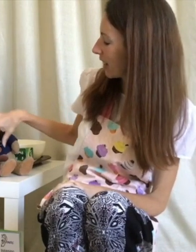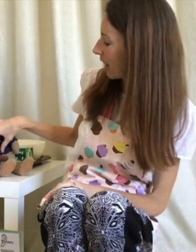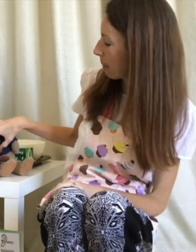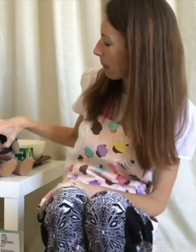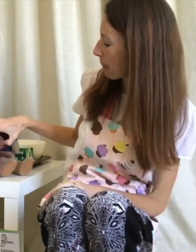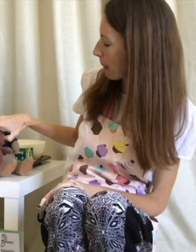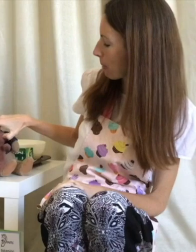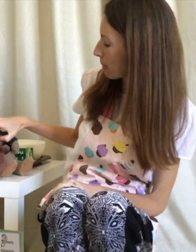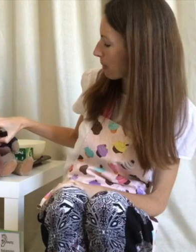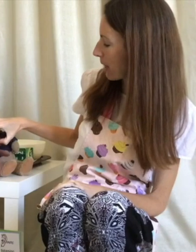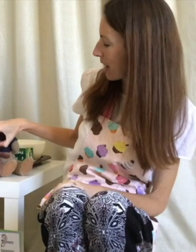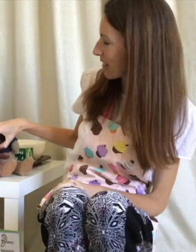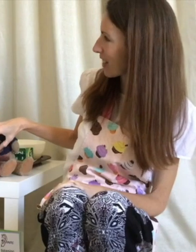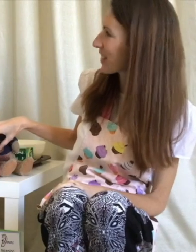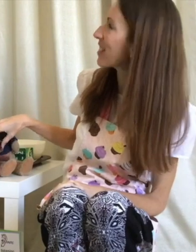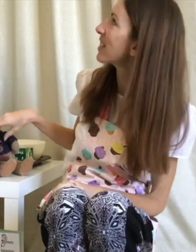and Baby Bear bought some letters.